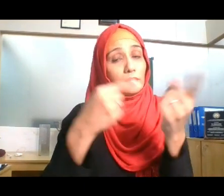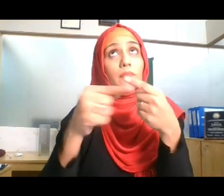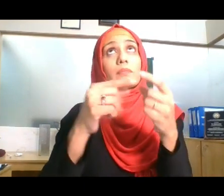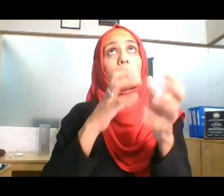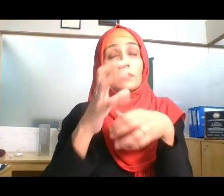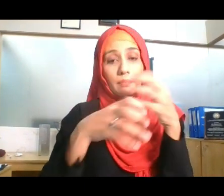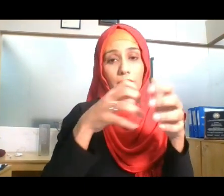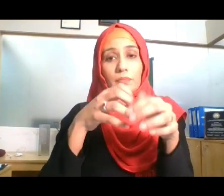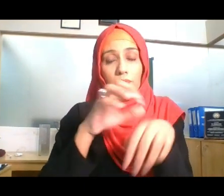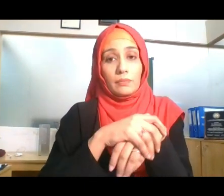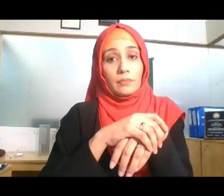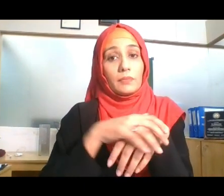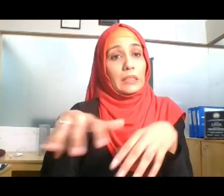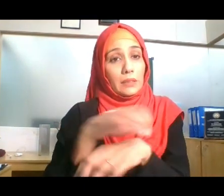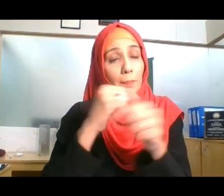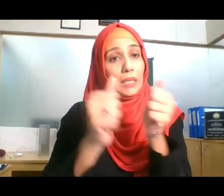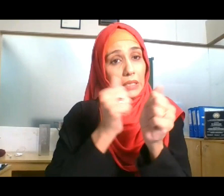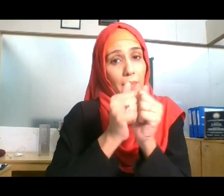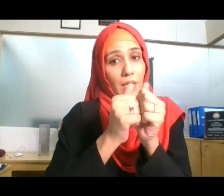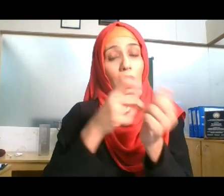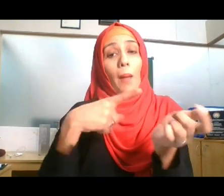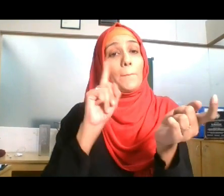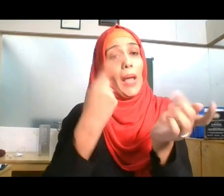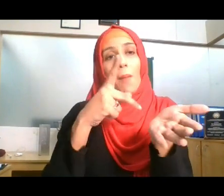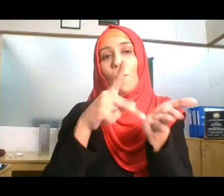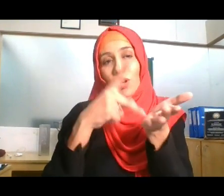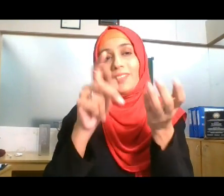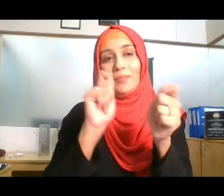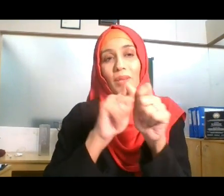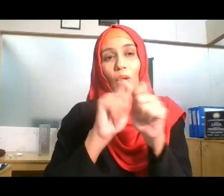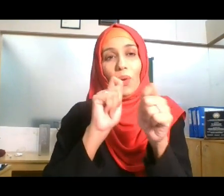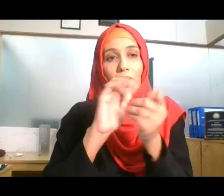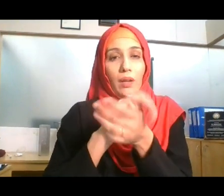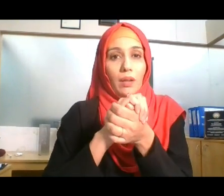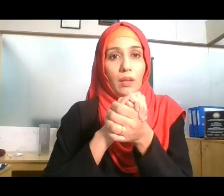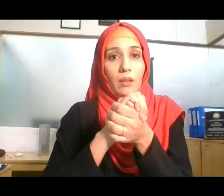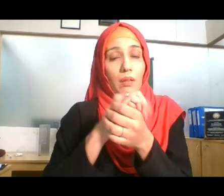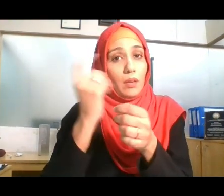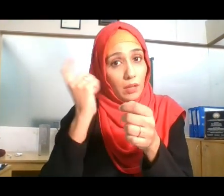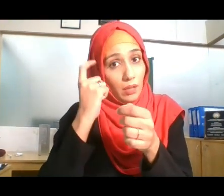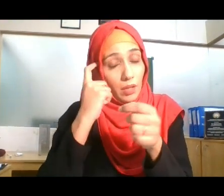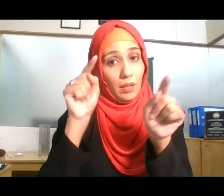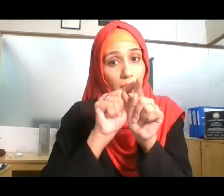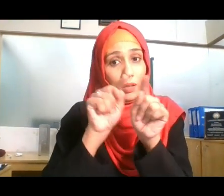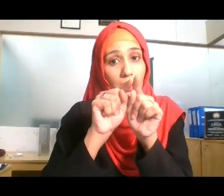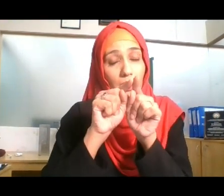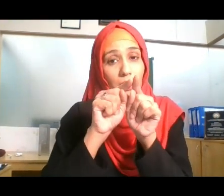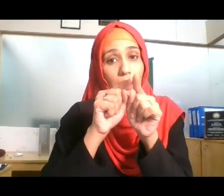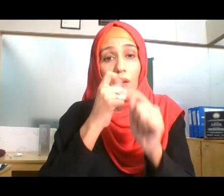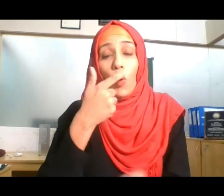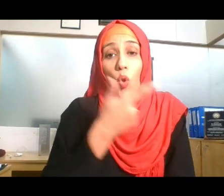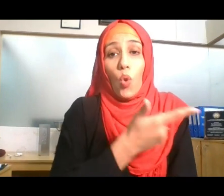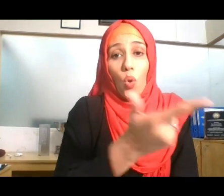the first place we need to make policy uh, realize that these are the people